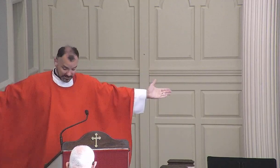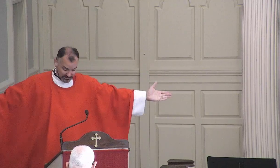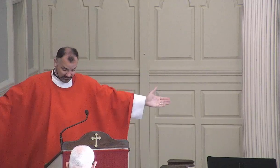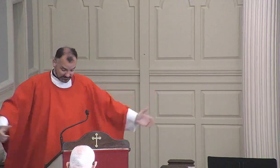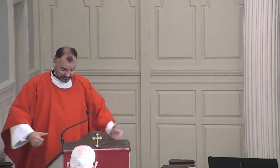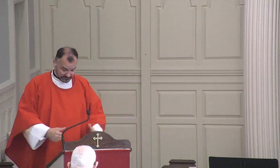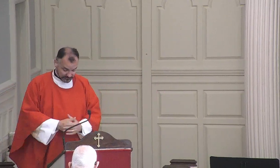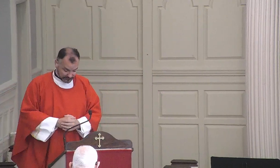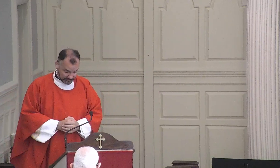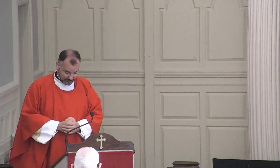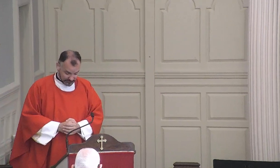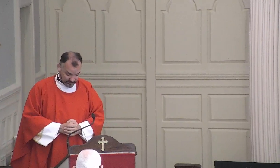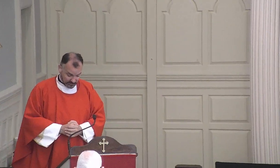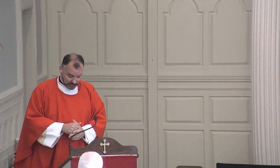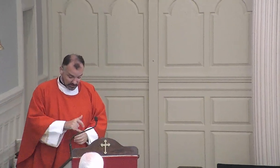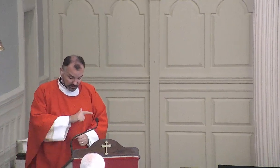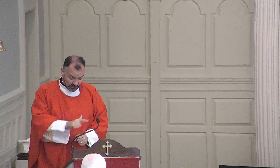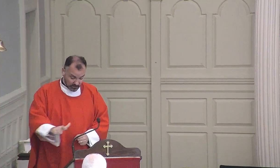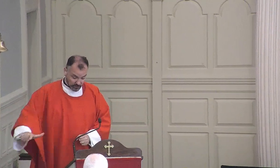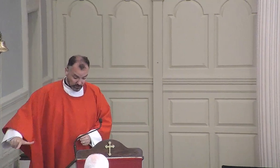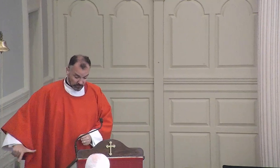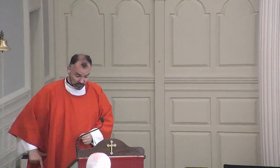alleluia.